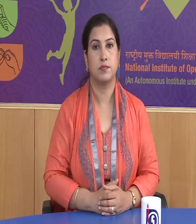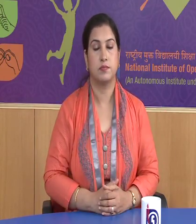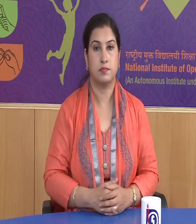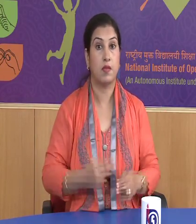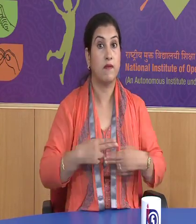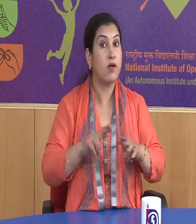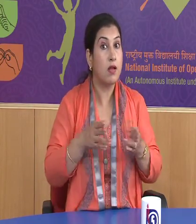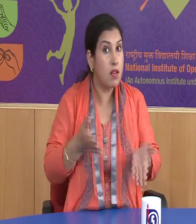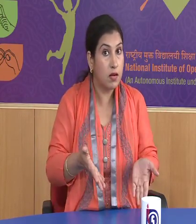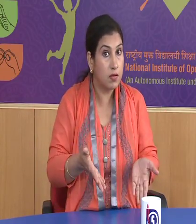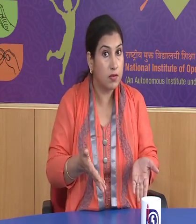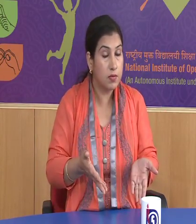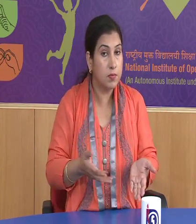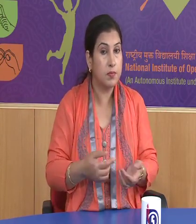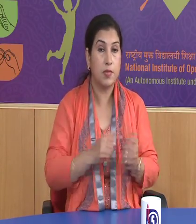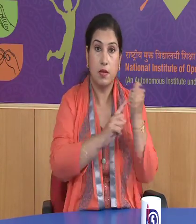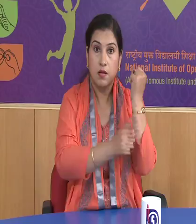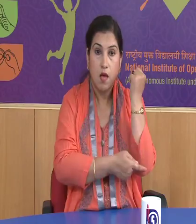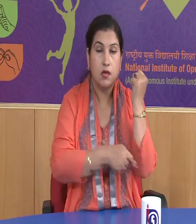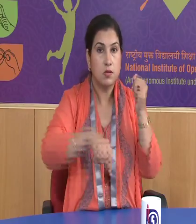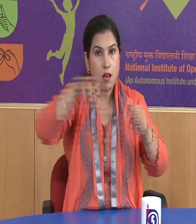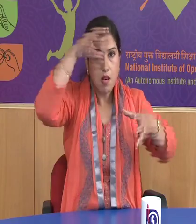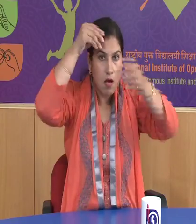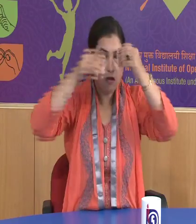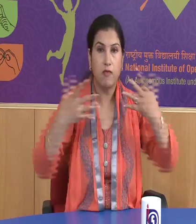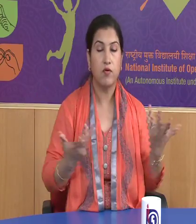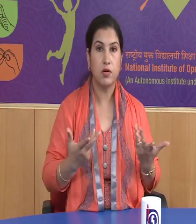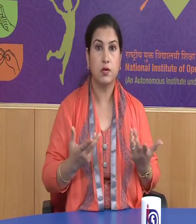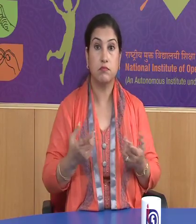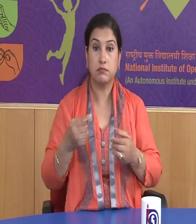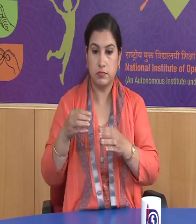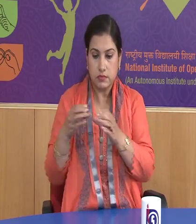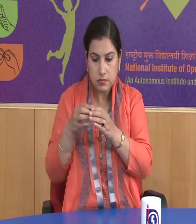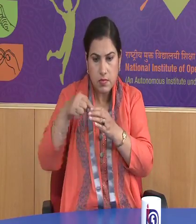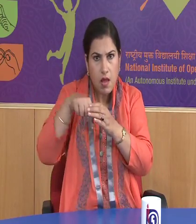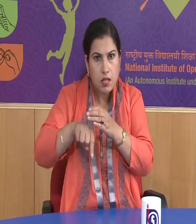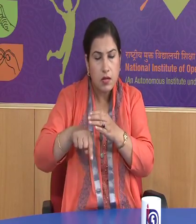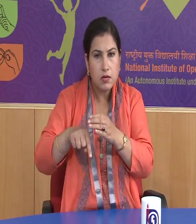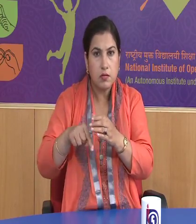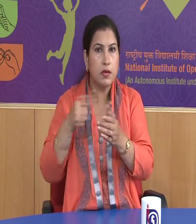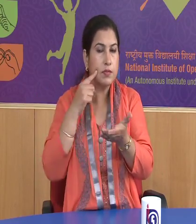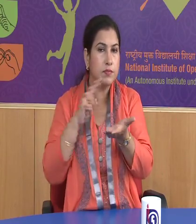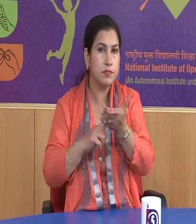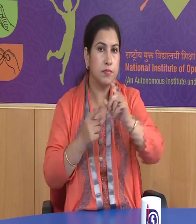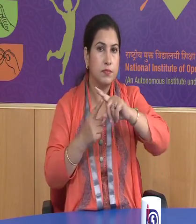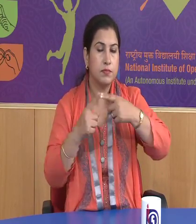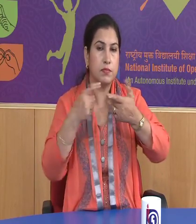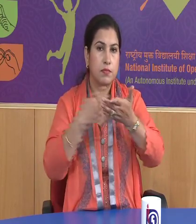Finally, we learnt about the internal threats to the security of India.